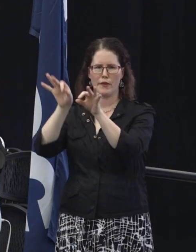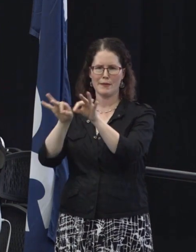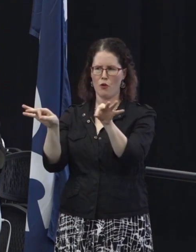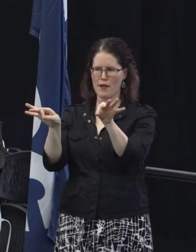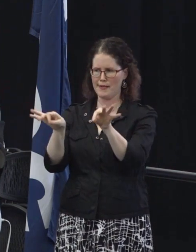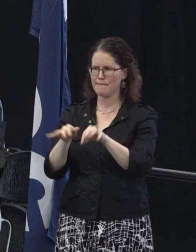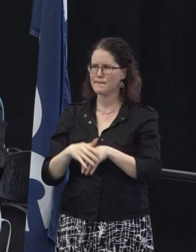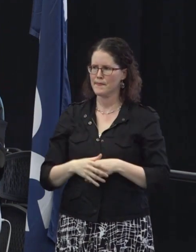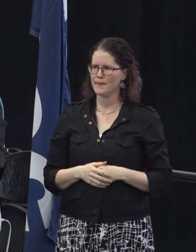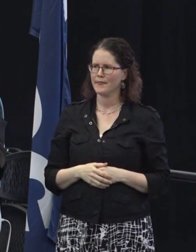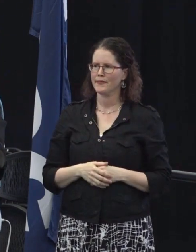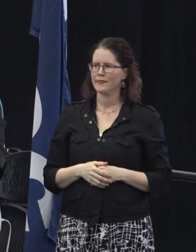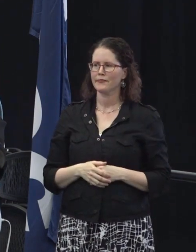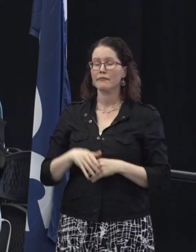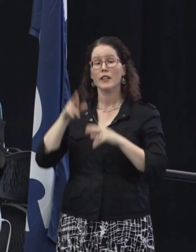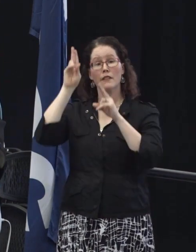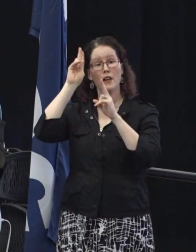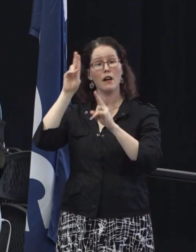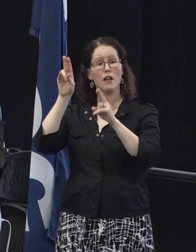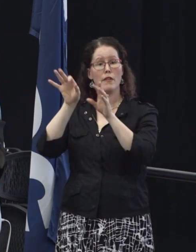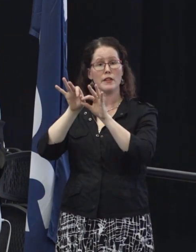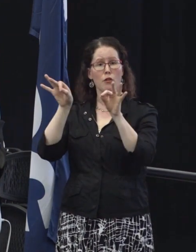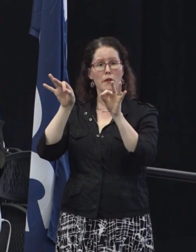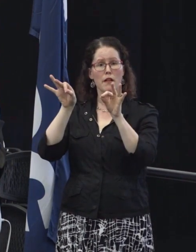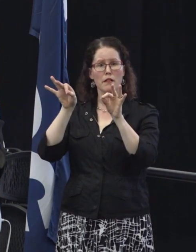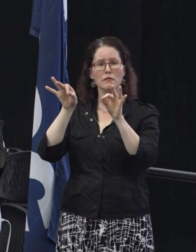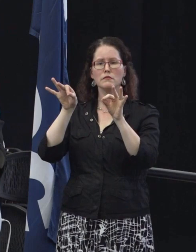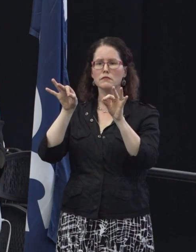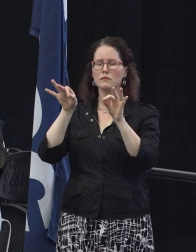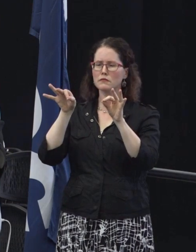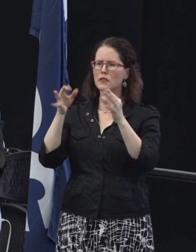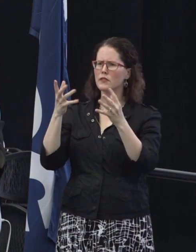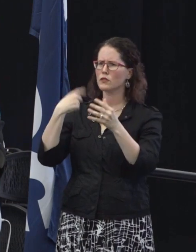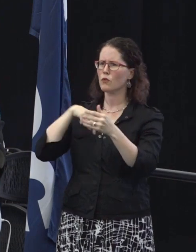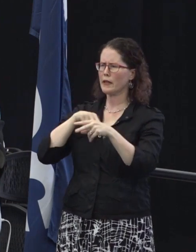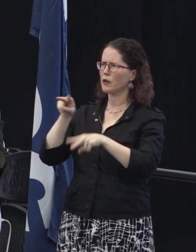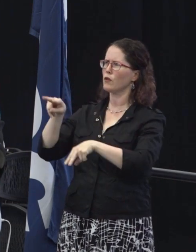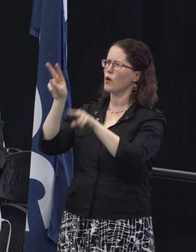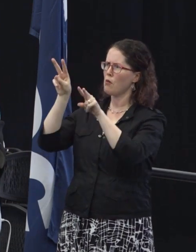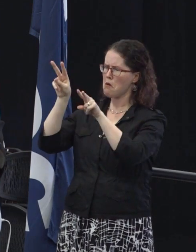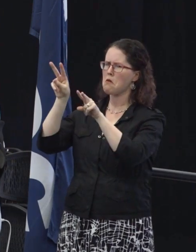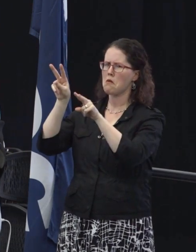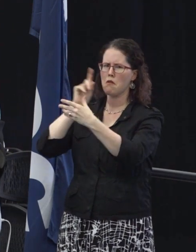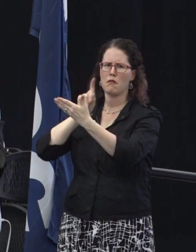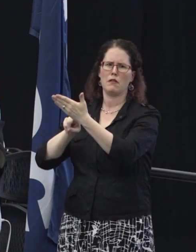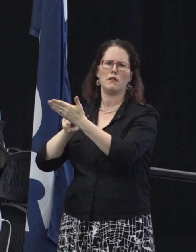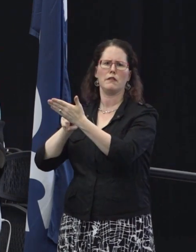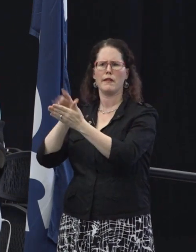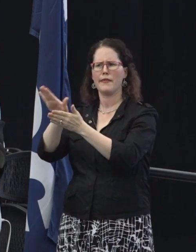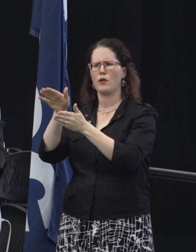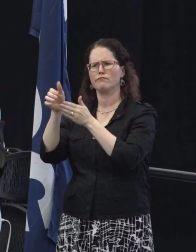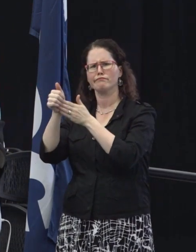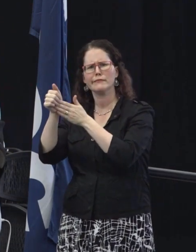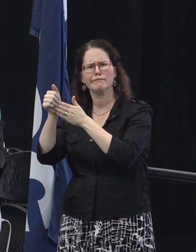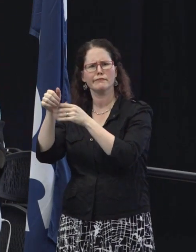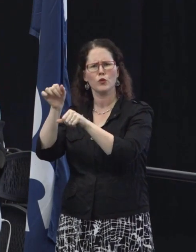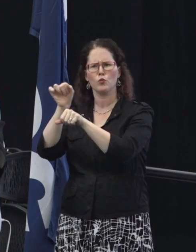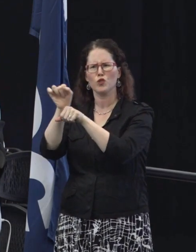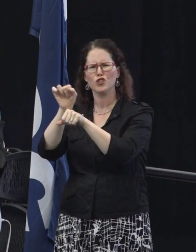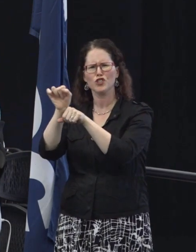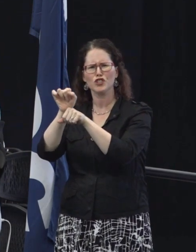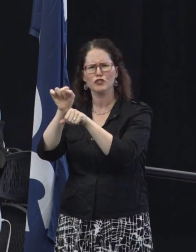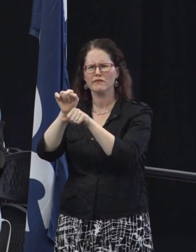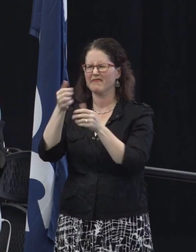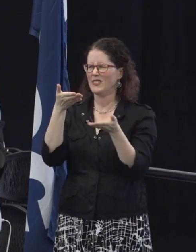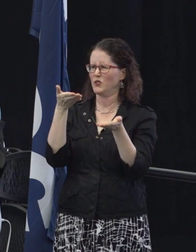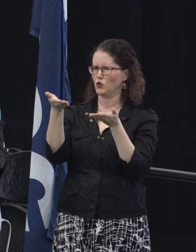diploma recognizes outstanding leadership and service to our community. It is reserved for those who, through their own